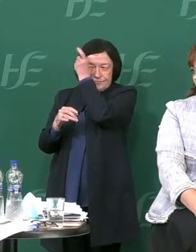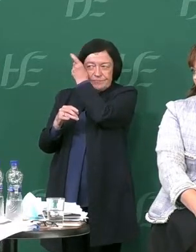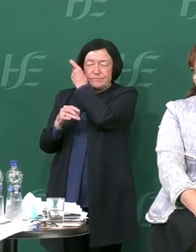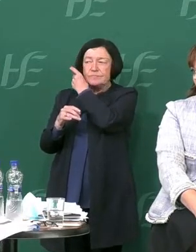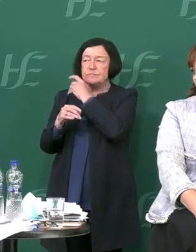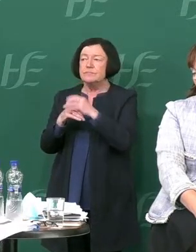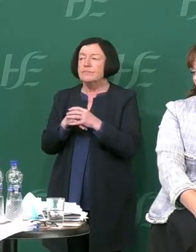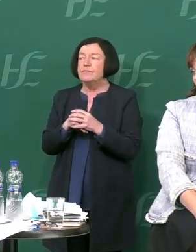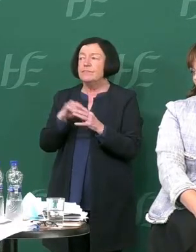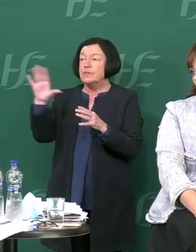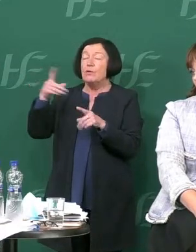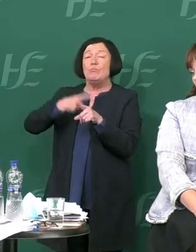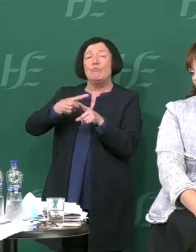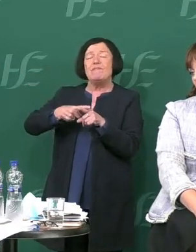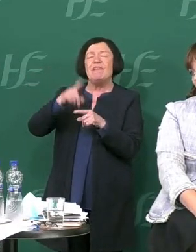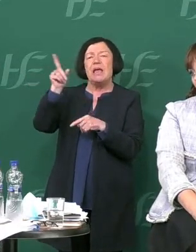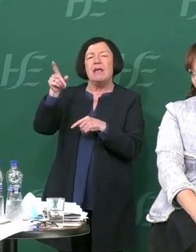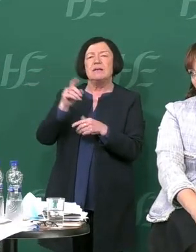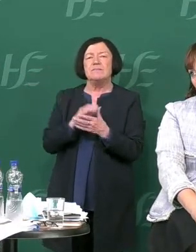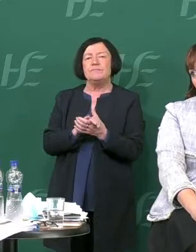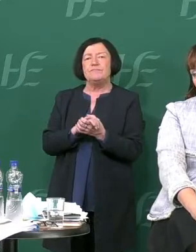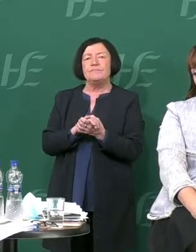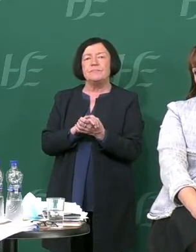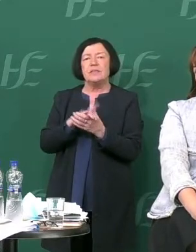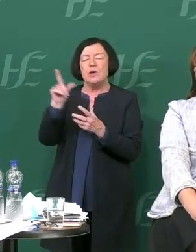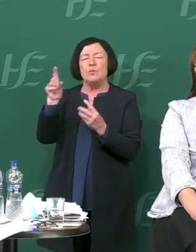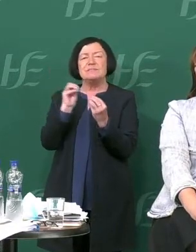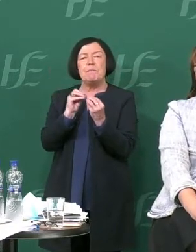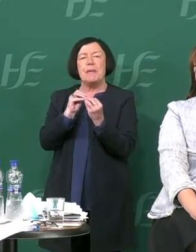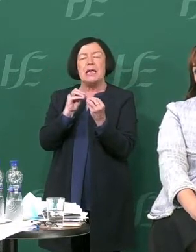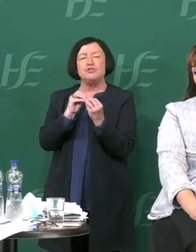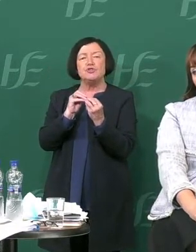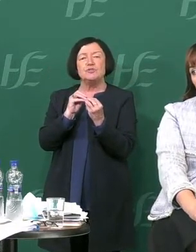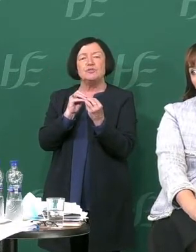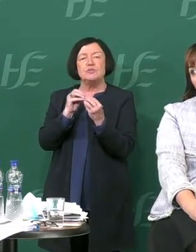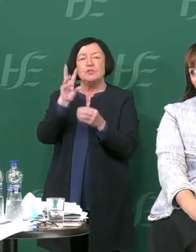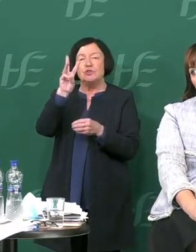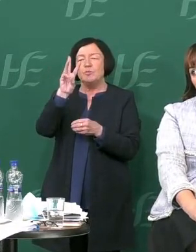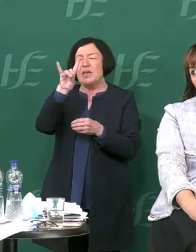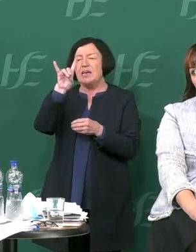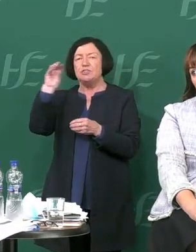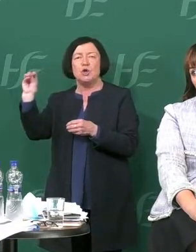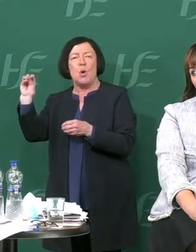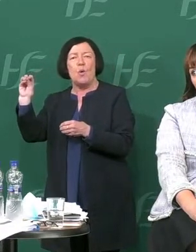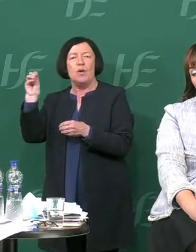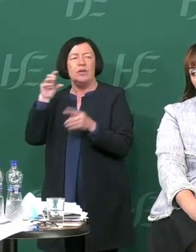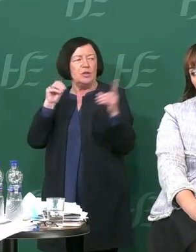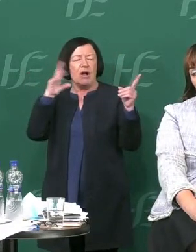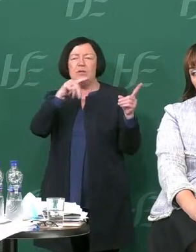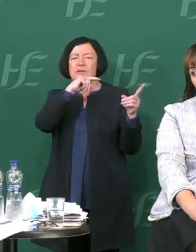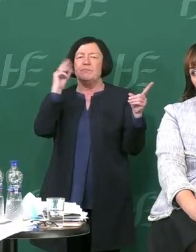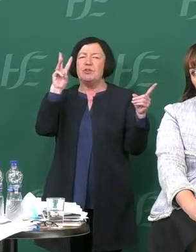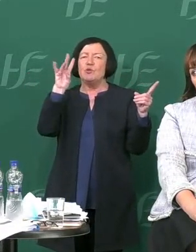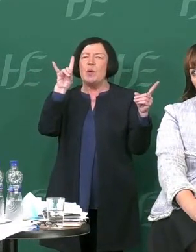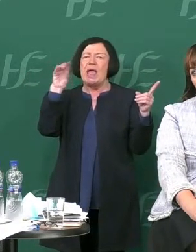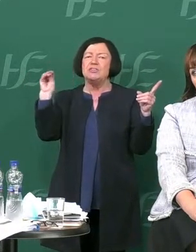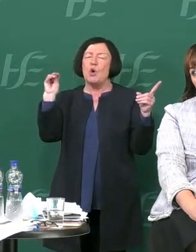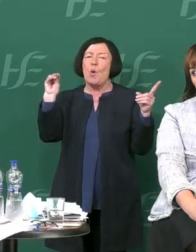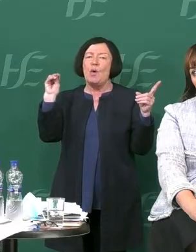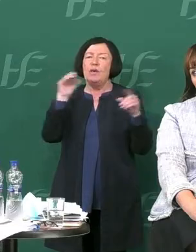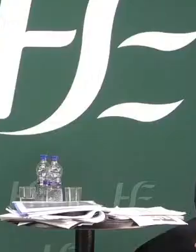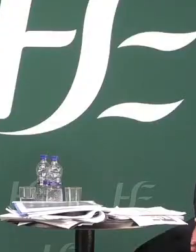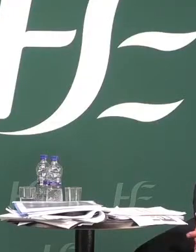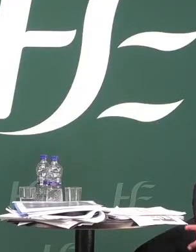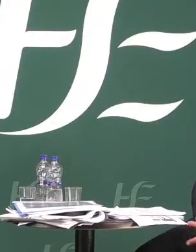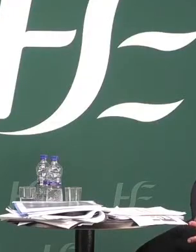Just very briefly, it was touched on about the WHO. I think you were saying, Colin, about the WHO calling for